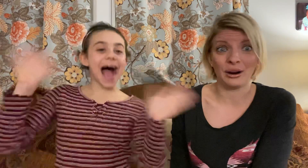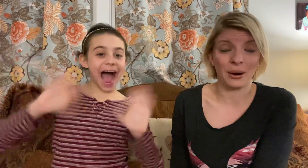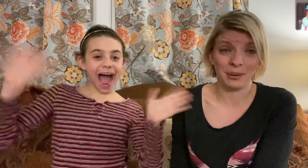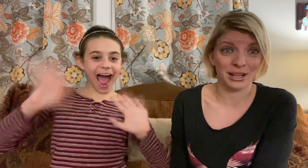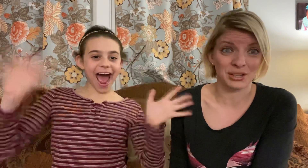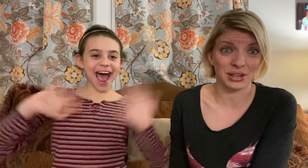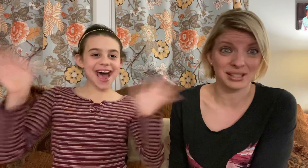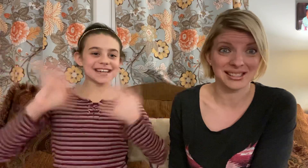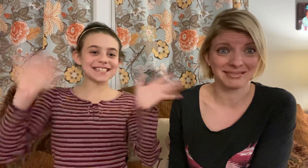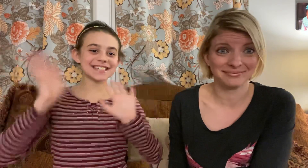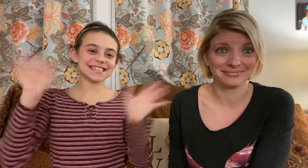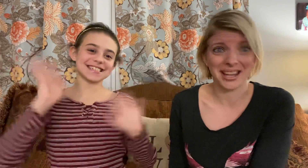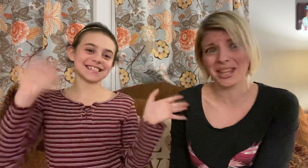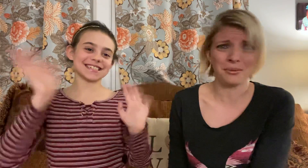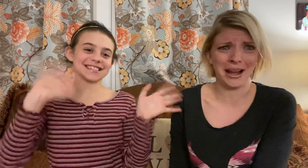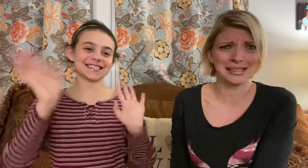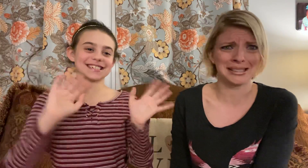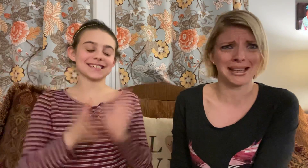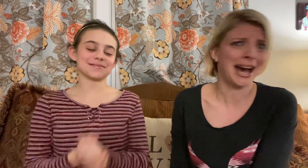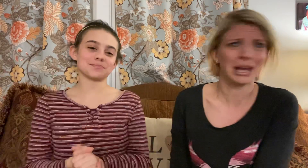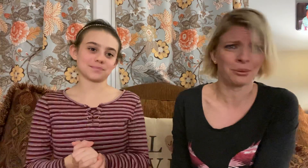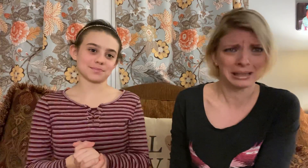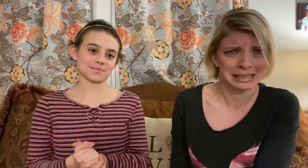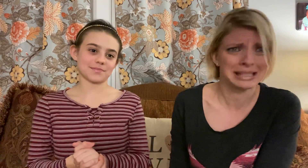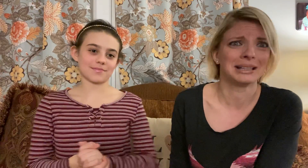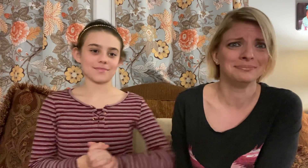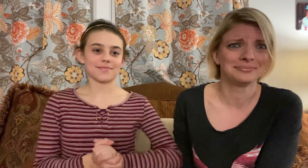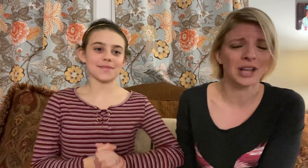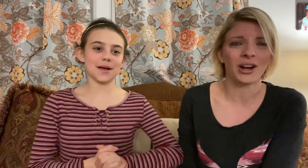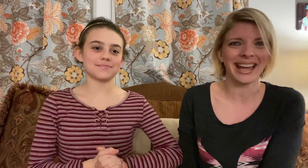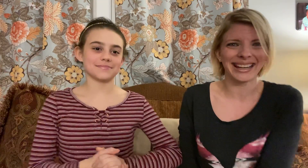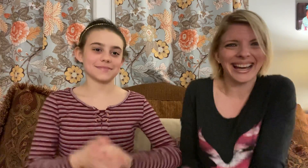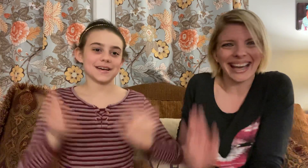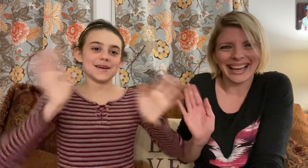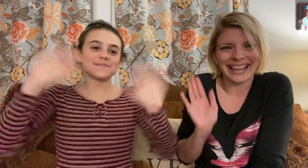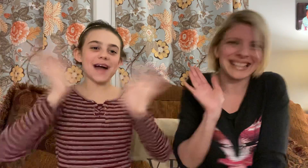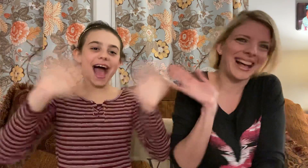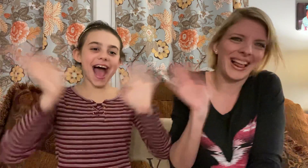or pictures. Otherwise, I don't want to see them. Okay? Okay. Bye.